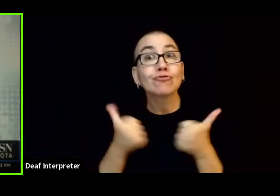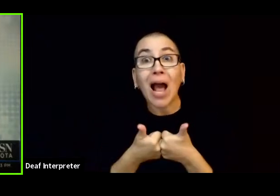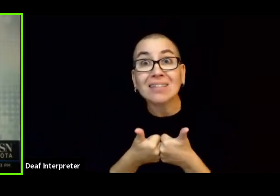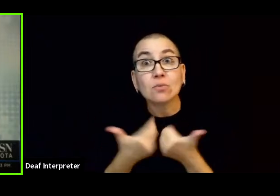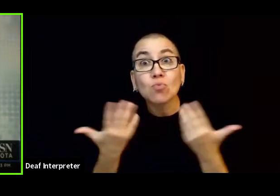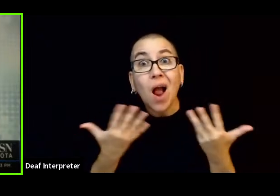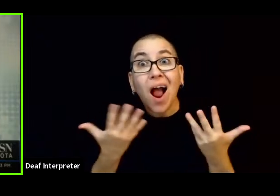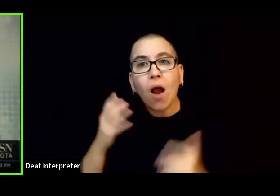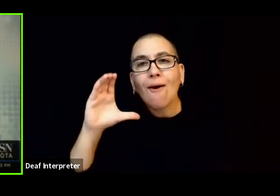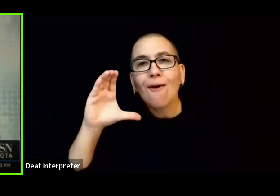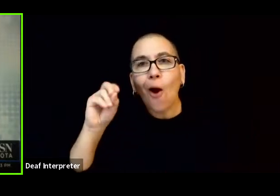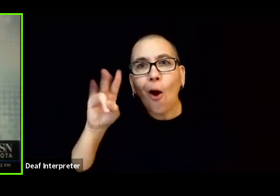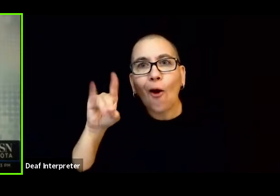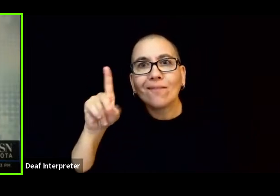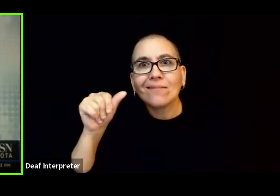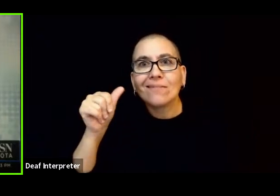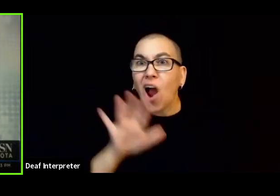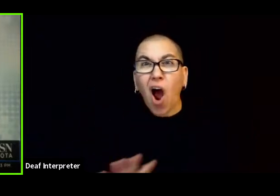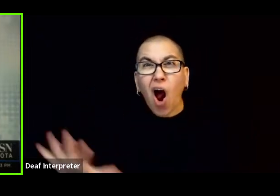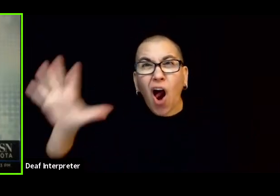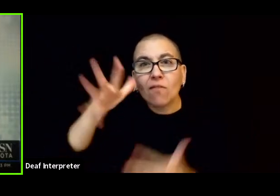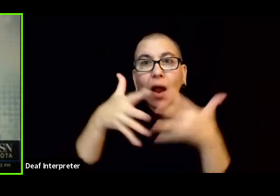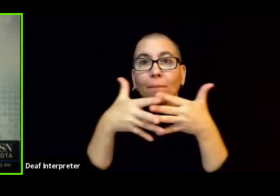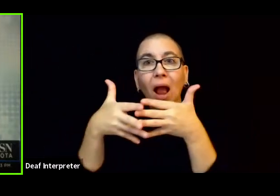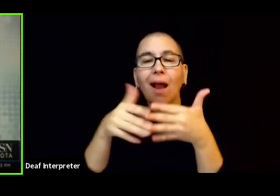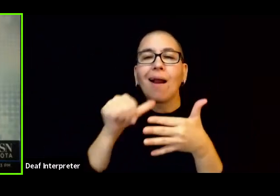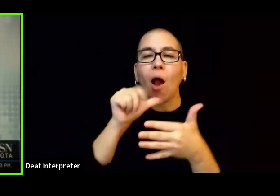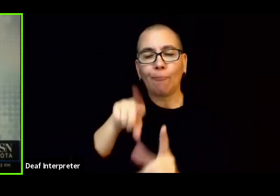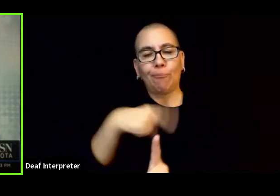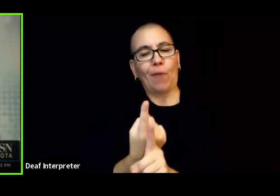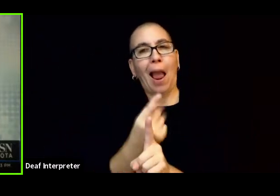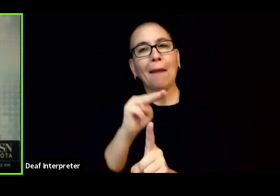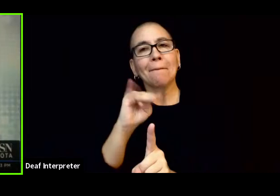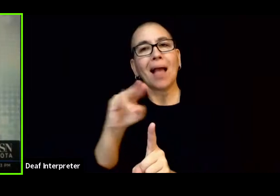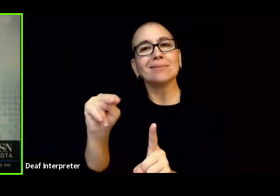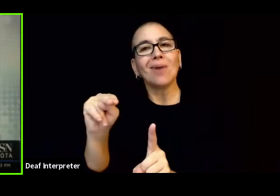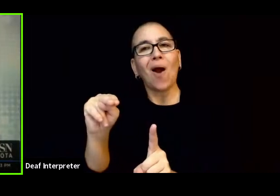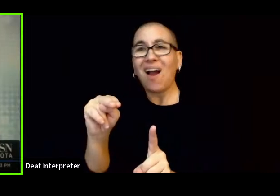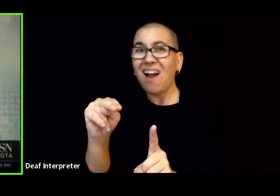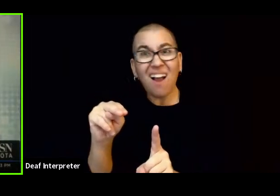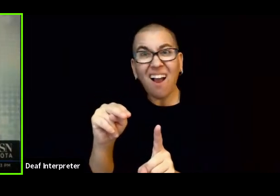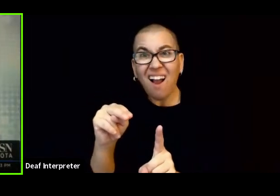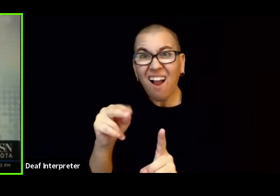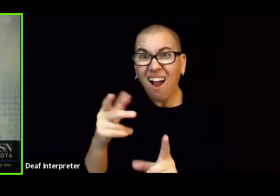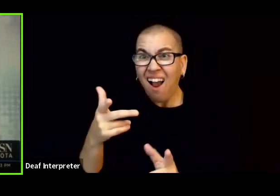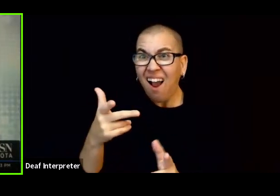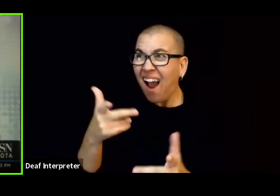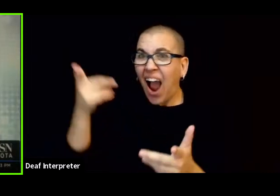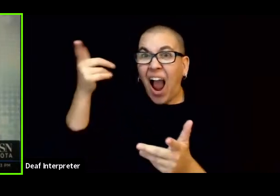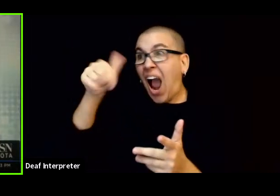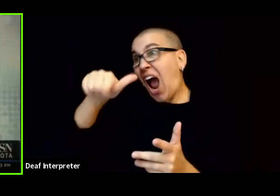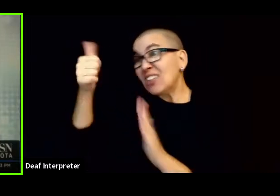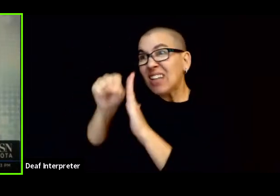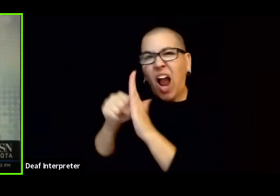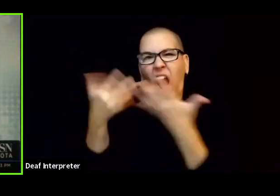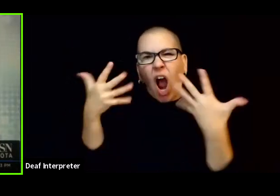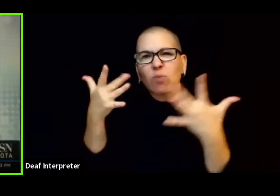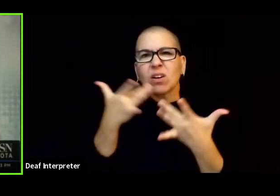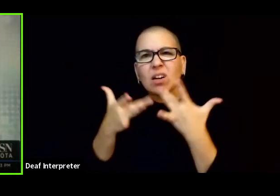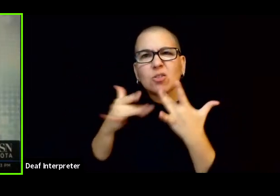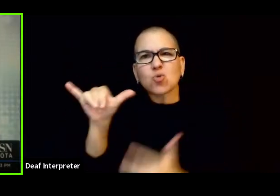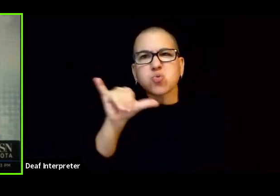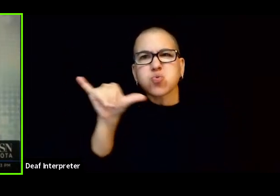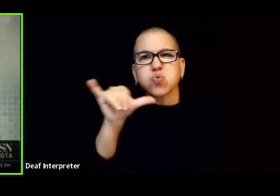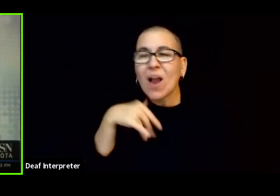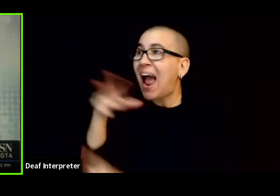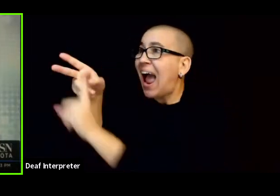of staff that we've seen in hotspots earlier in the pandemic, it is now being really